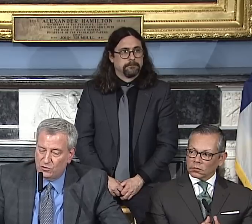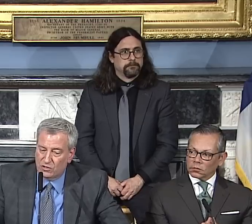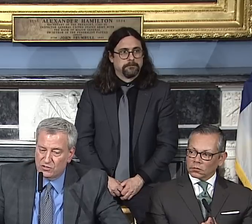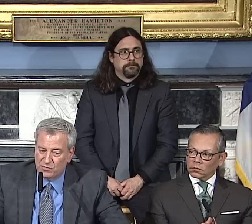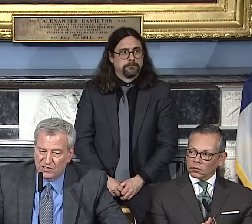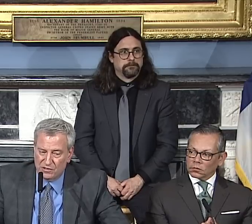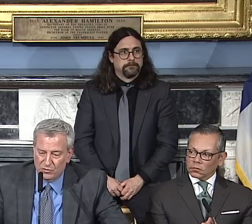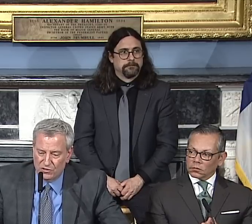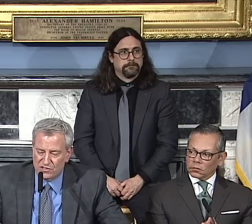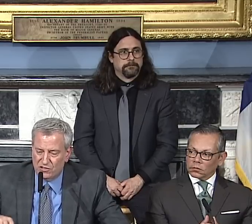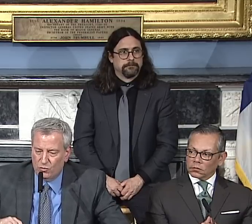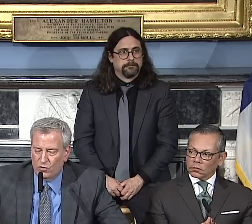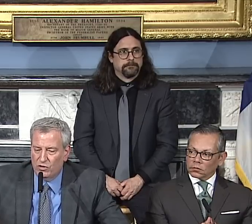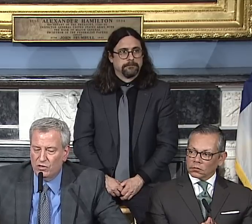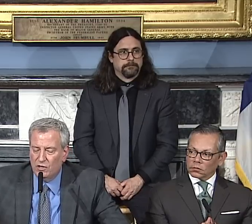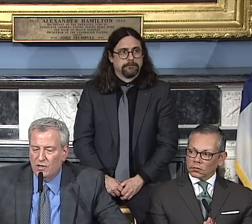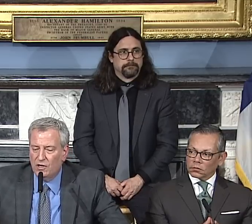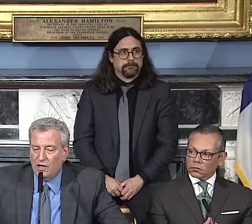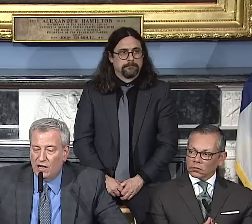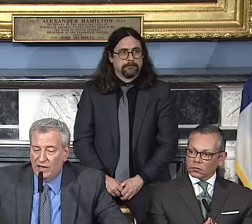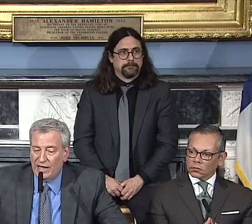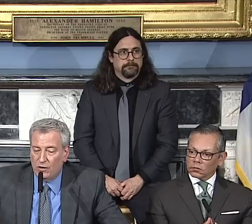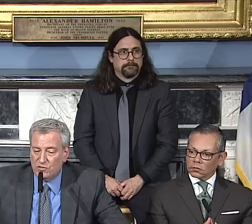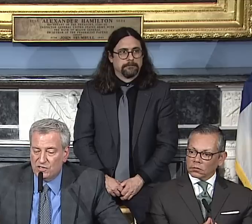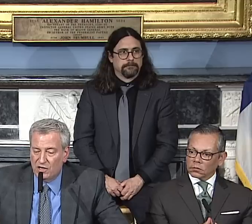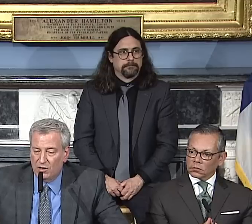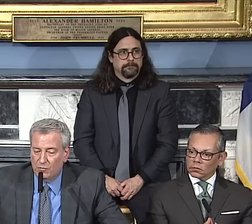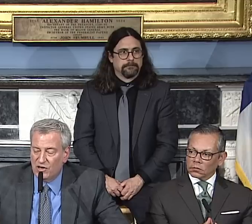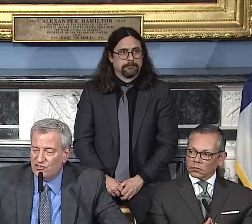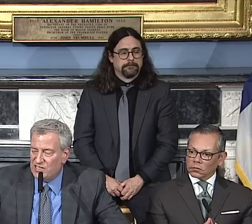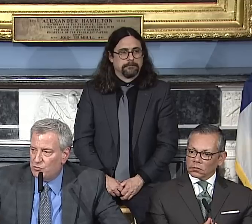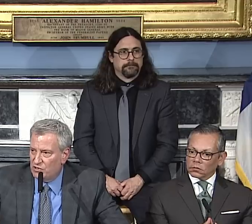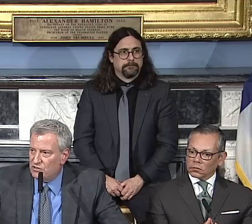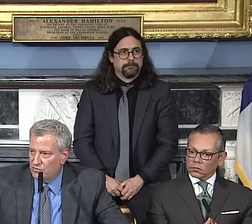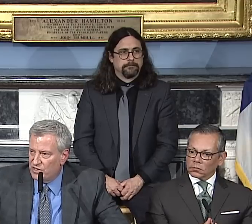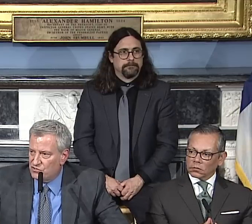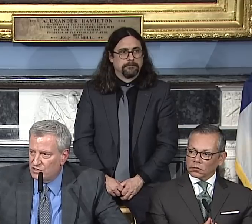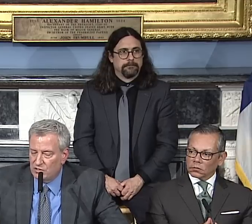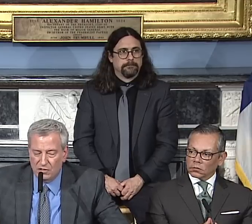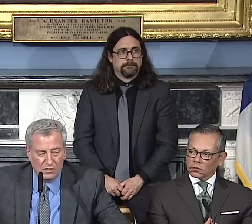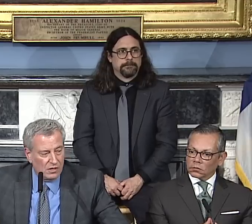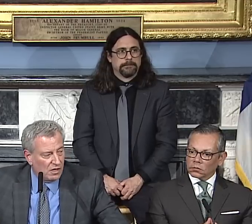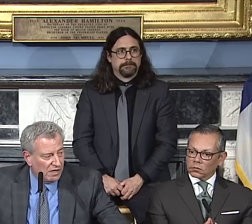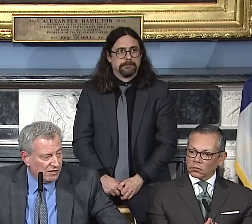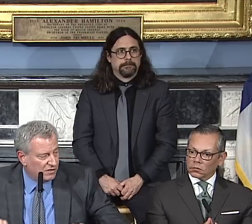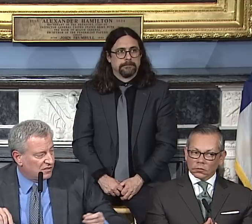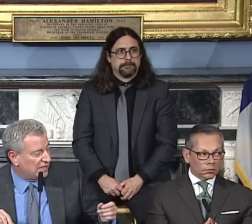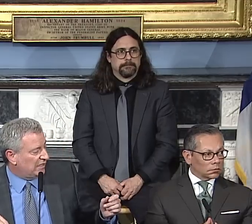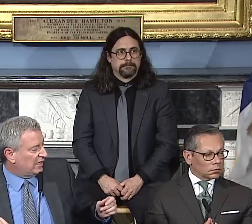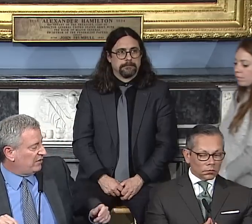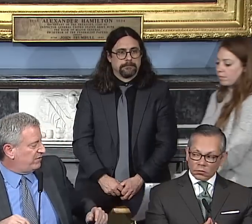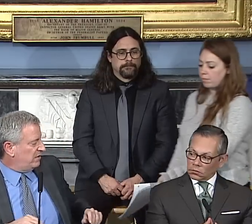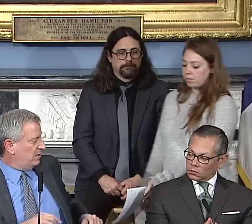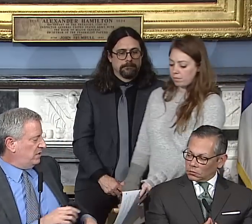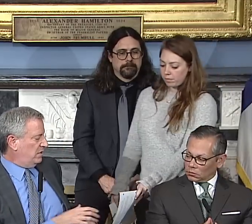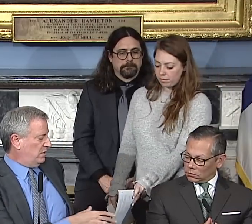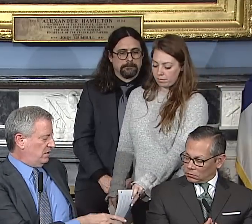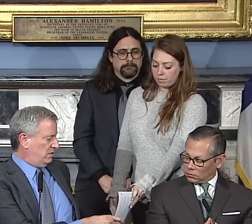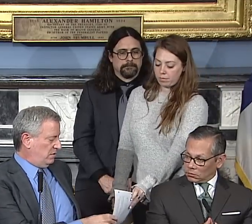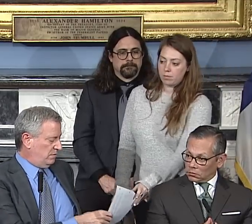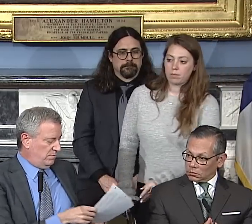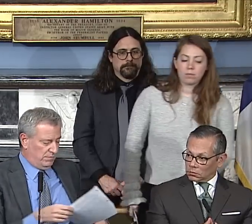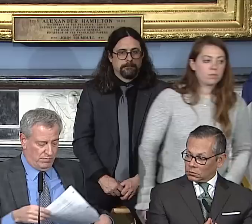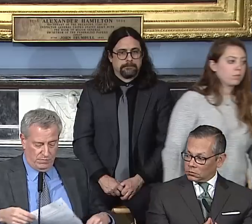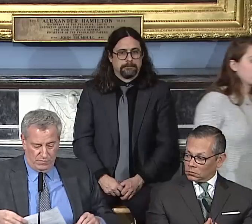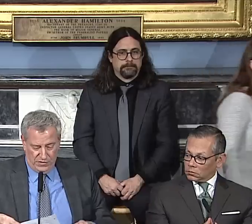safety of New Yorkers, but the emergency order allows a much deeper intervention into the daily life. If I may